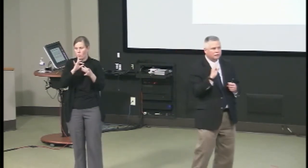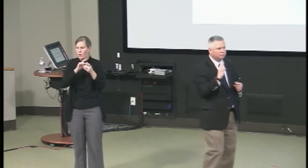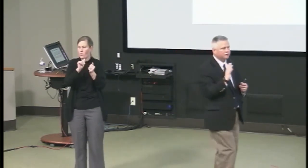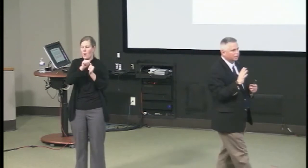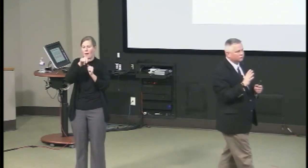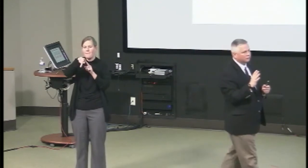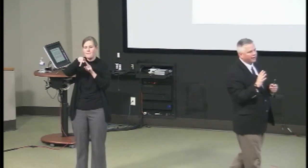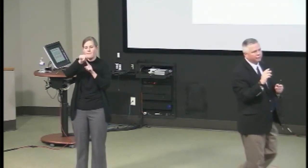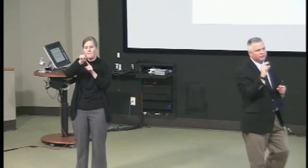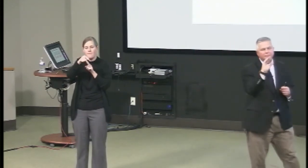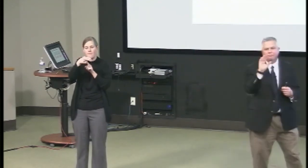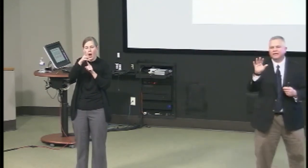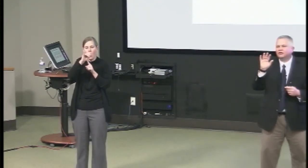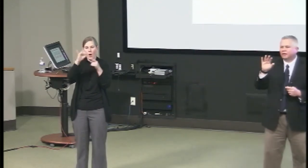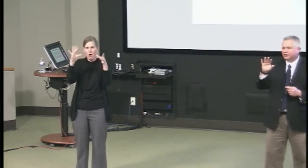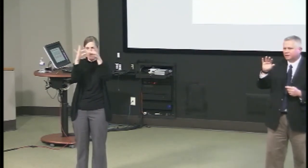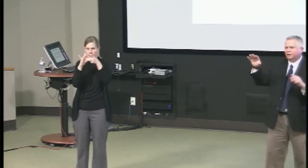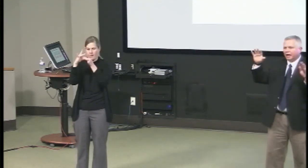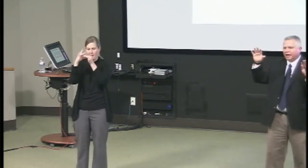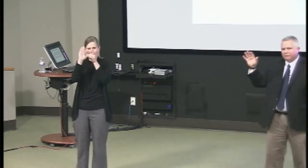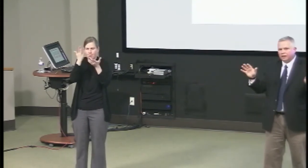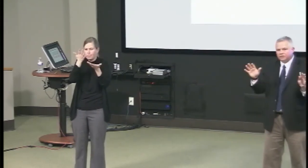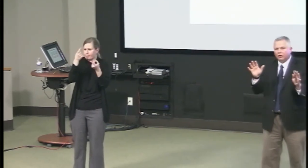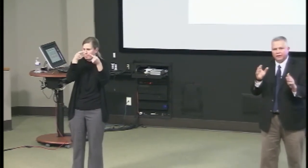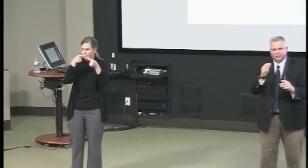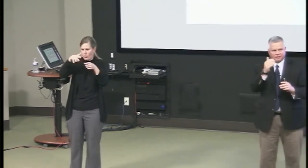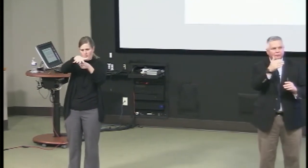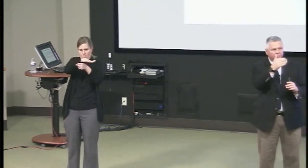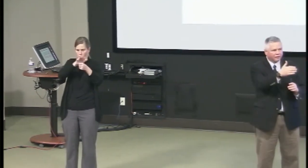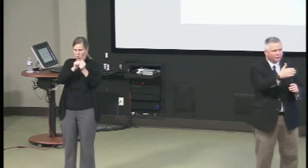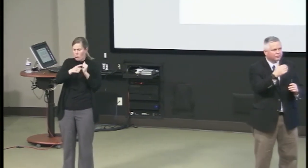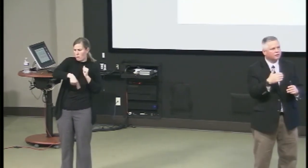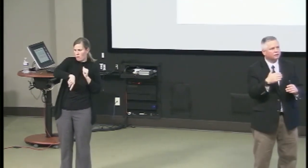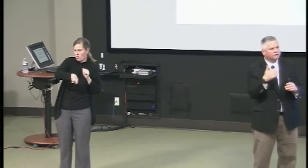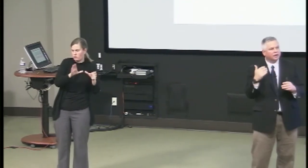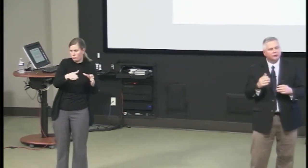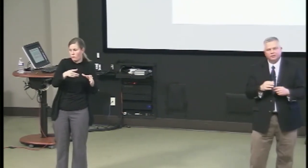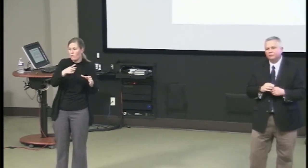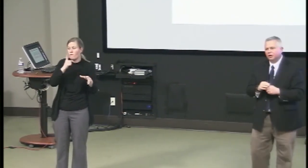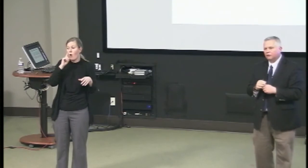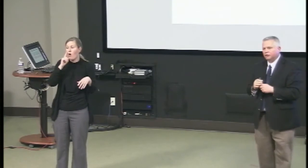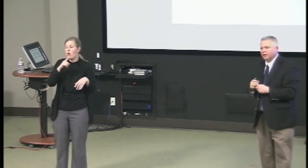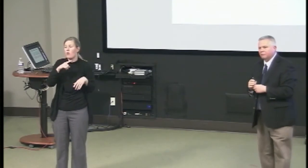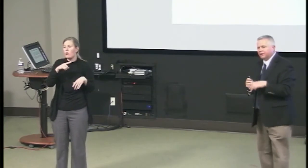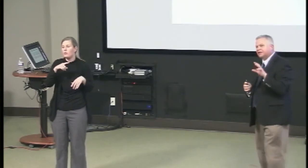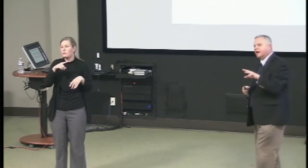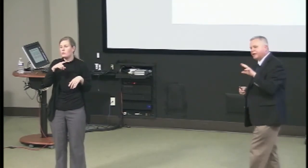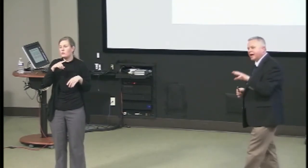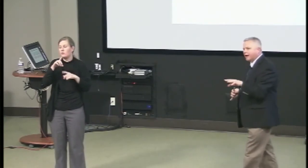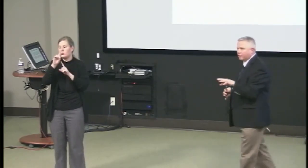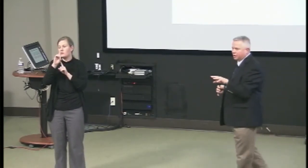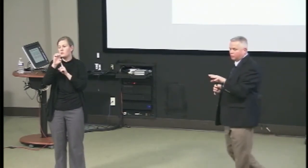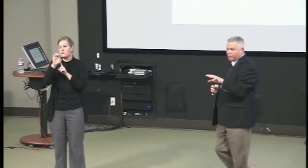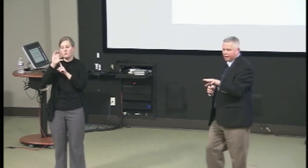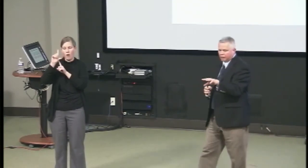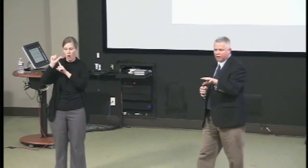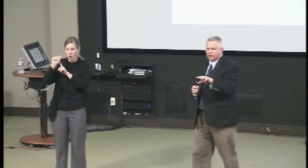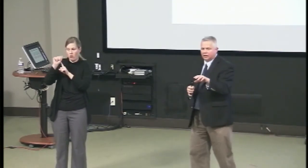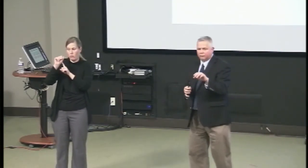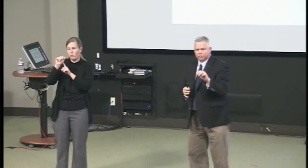but certainly procedural pathways. I mention this, I have a mixed audience. Some of you follow this closely, some don't. But it's another